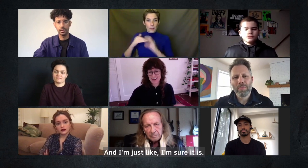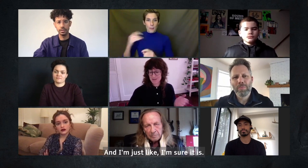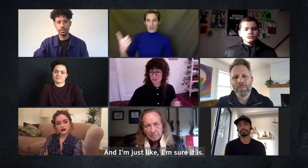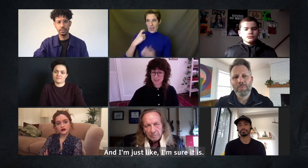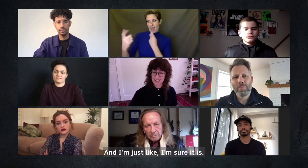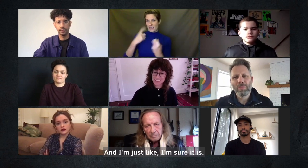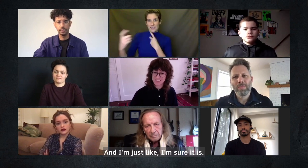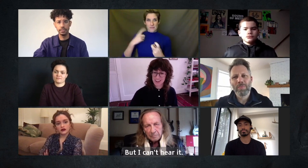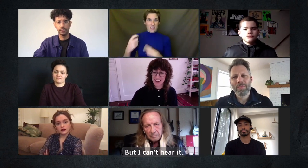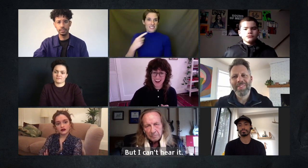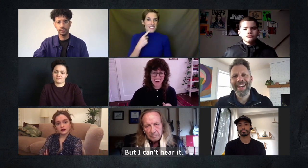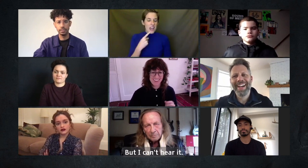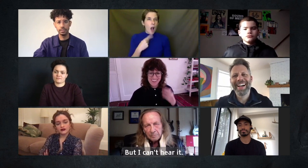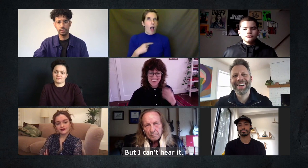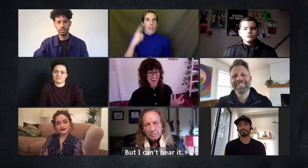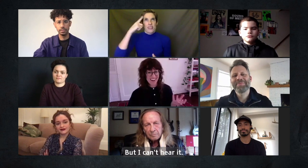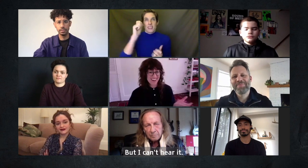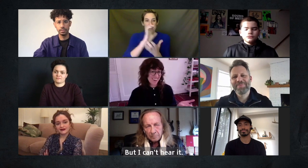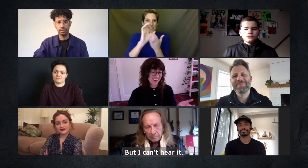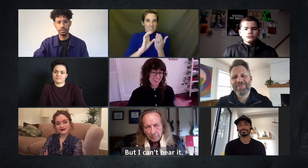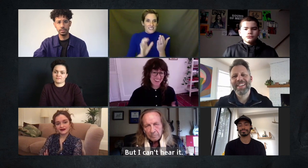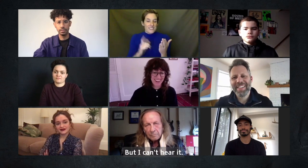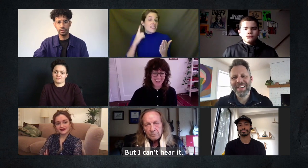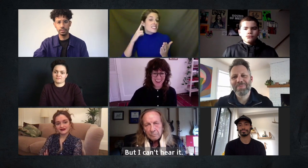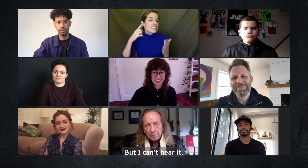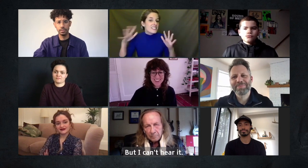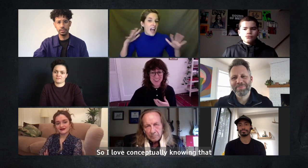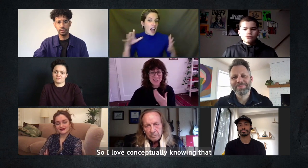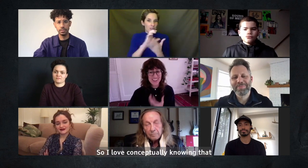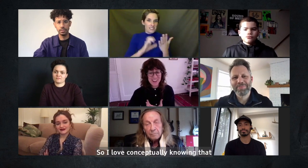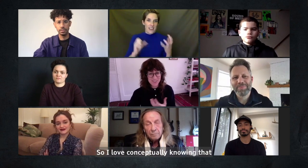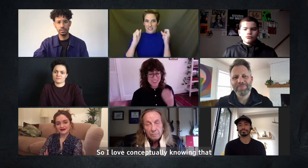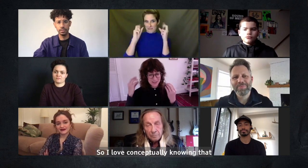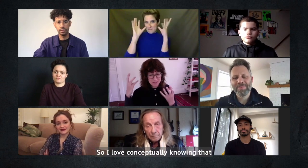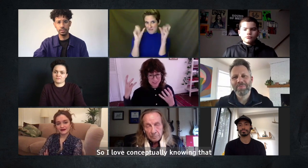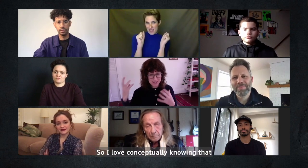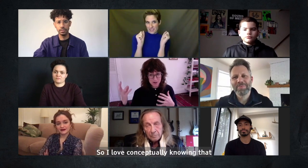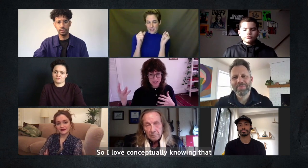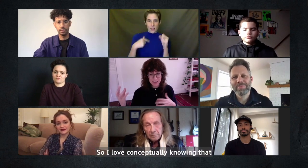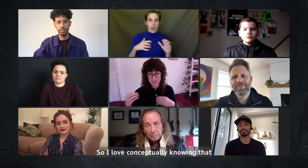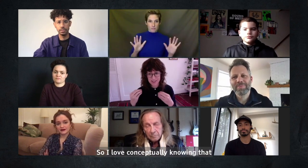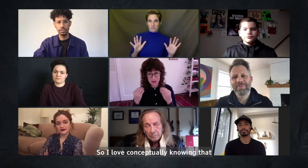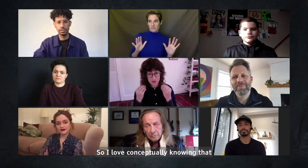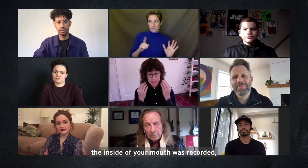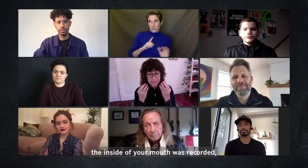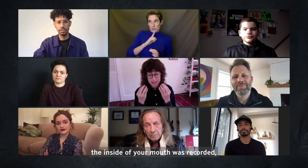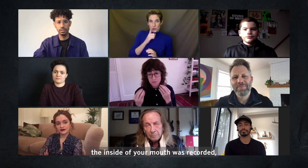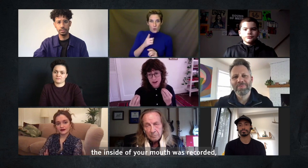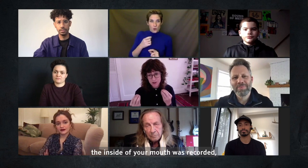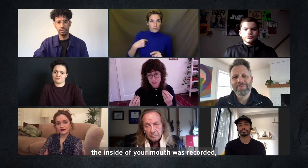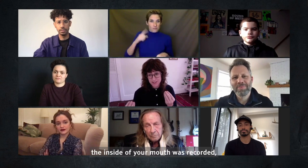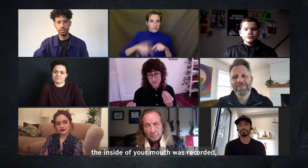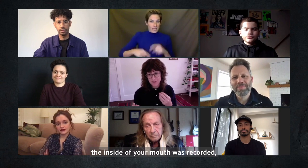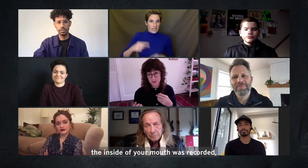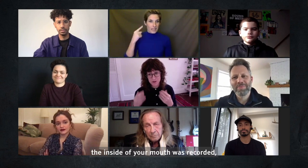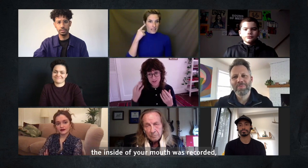just like, I'm sure it is, but I can't hear it. Yeah. Like, so I love conceptually knowing that, you know, the inside of your